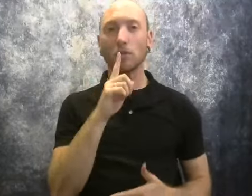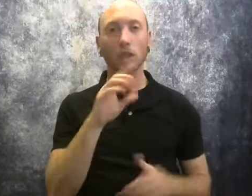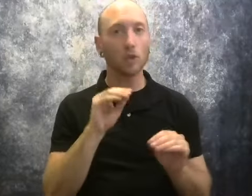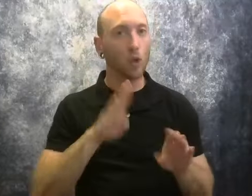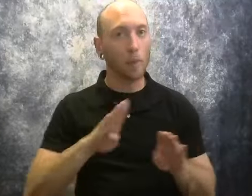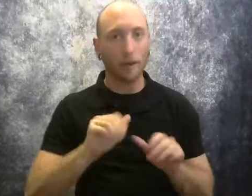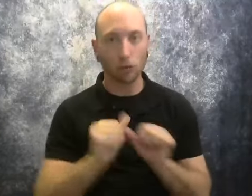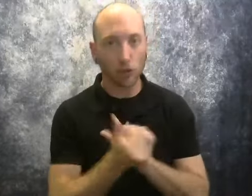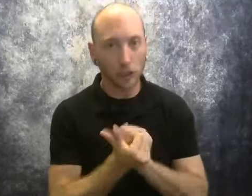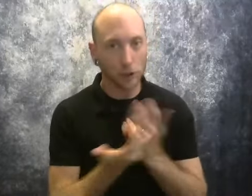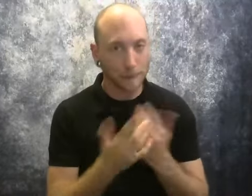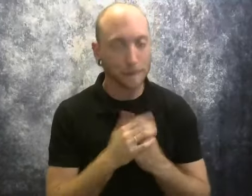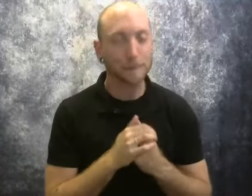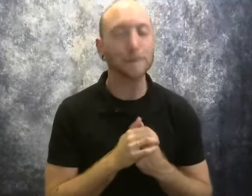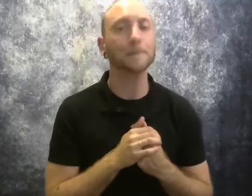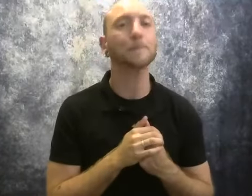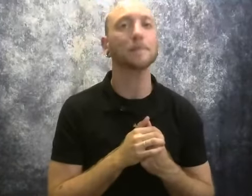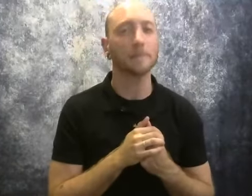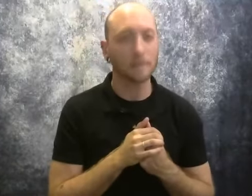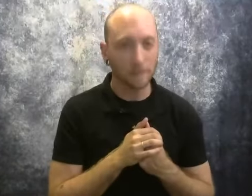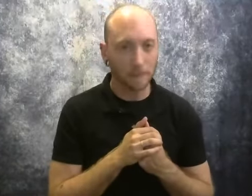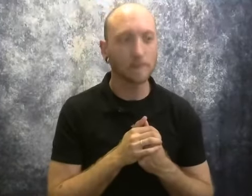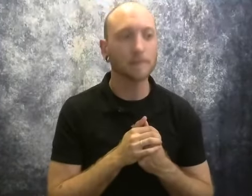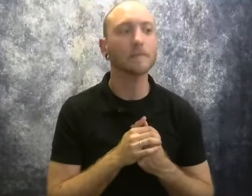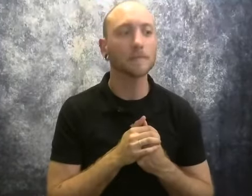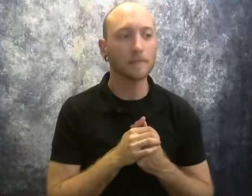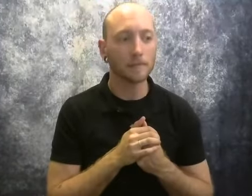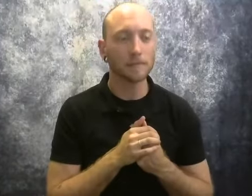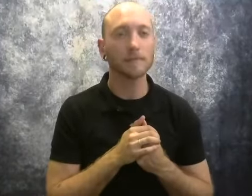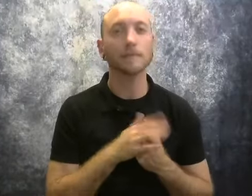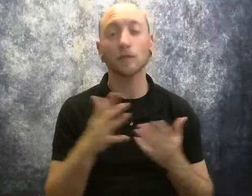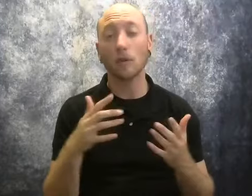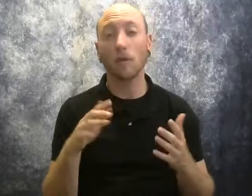Smiley face out front, still internally sort of challenged.